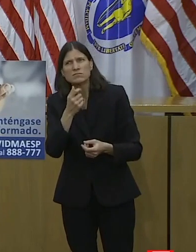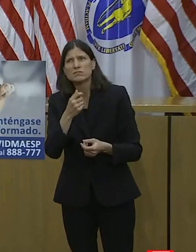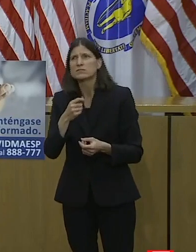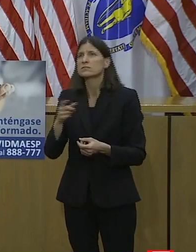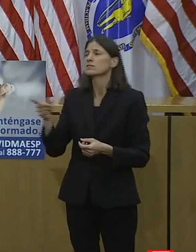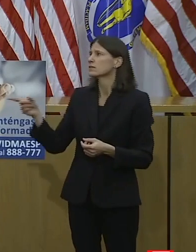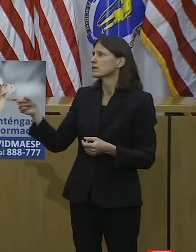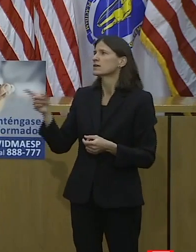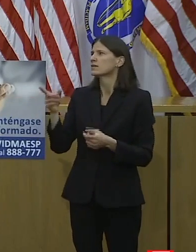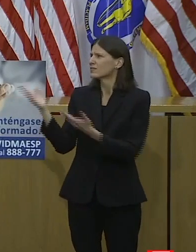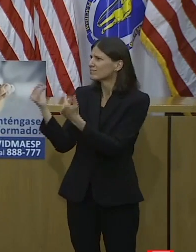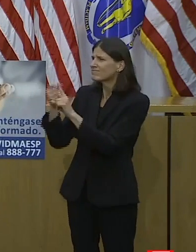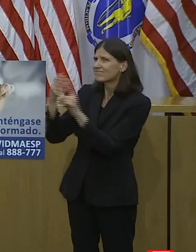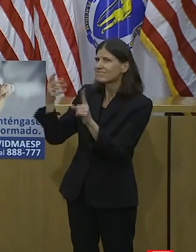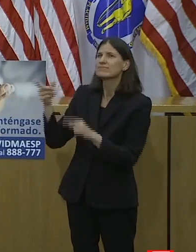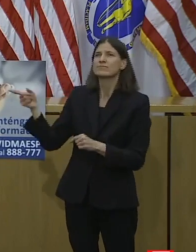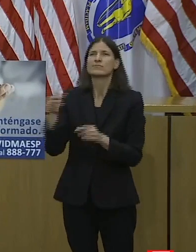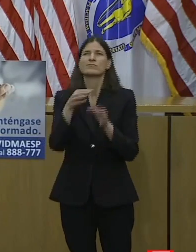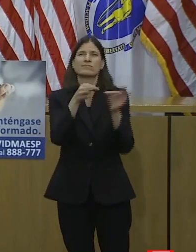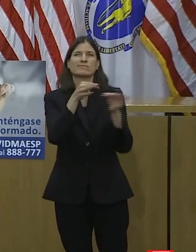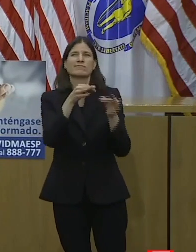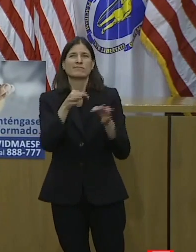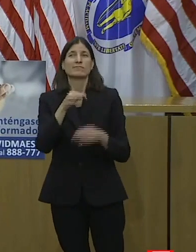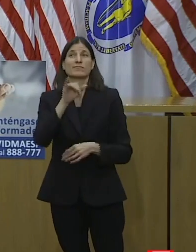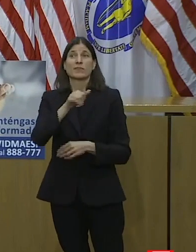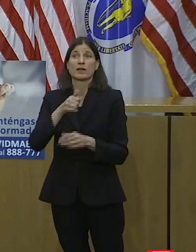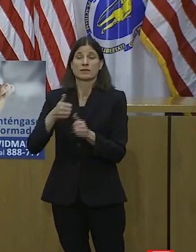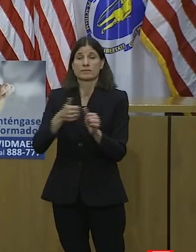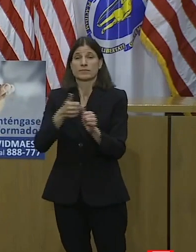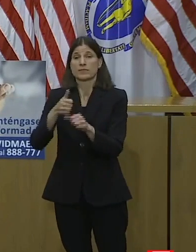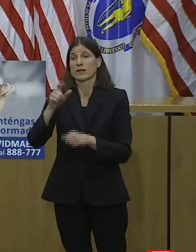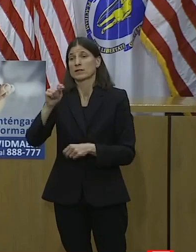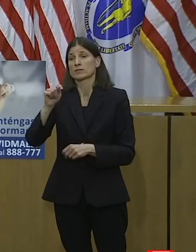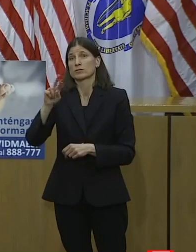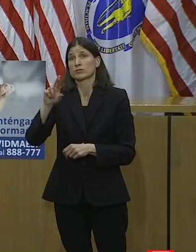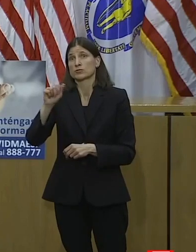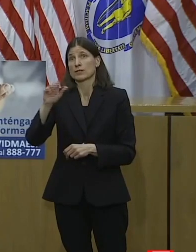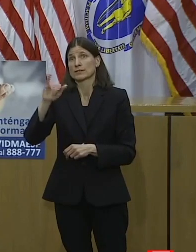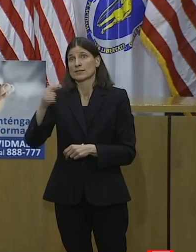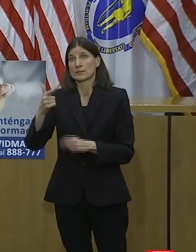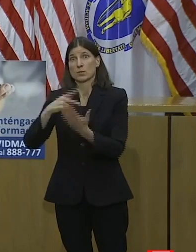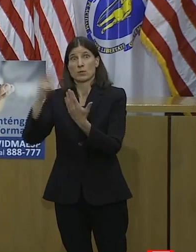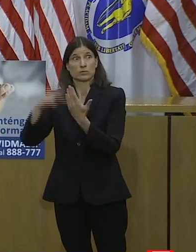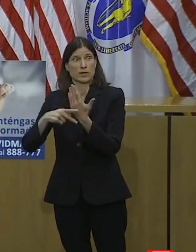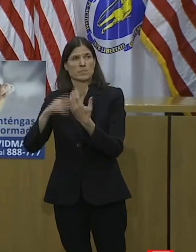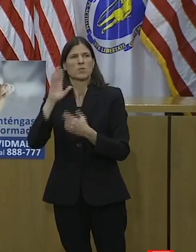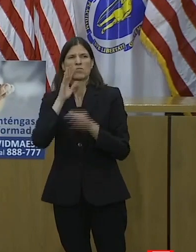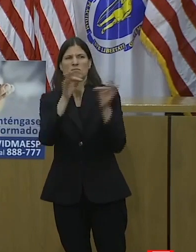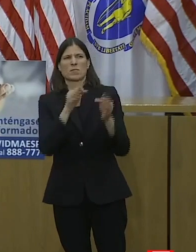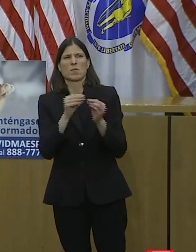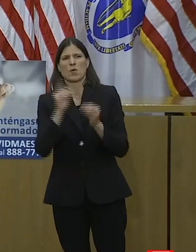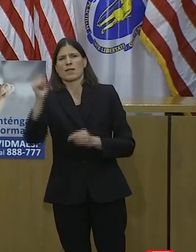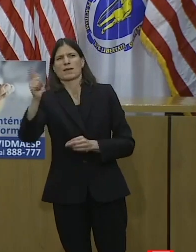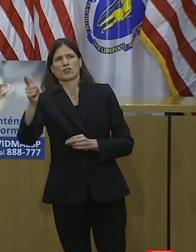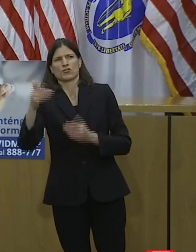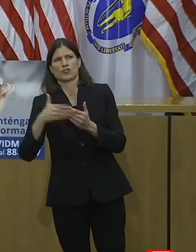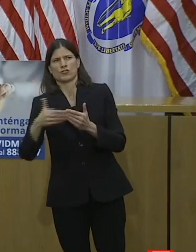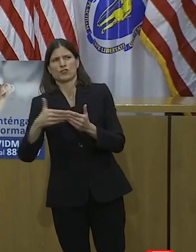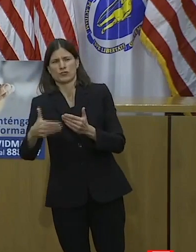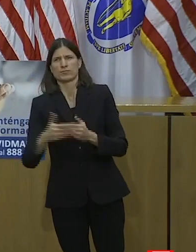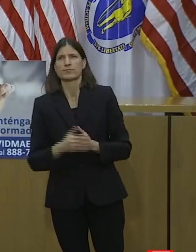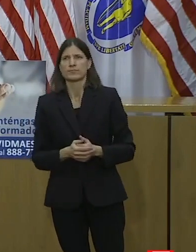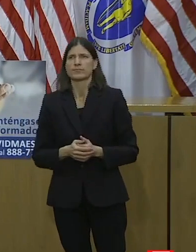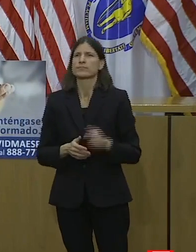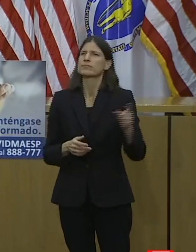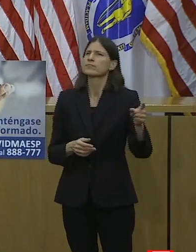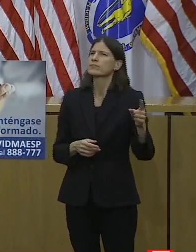for you probably in a week or so on this. the data on the municipality, you said Yep. helps identify hotspots. How would a